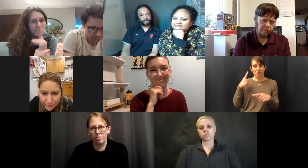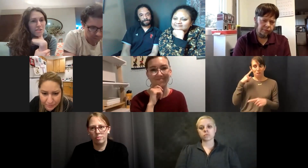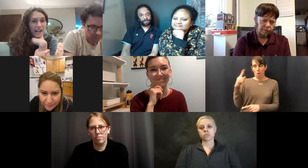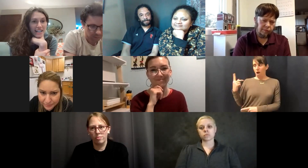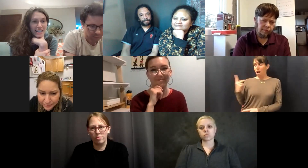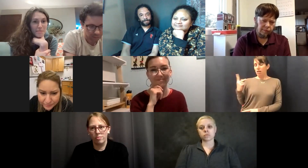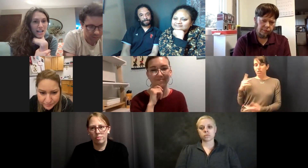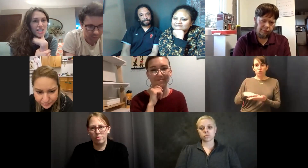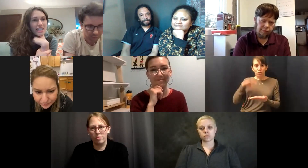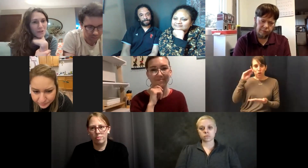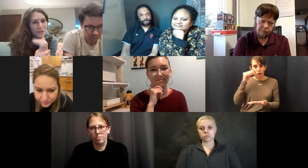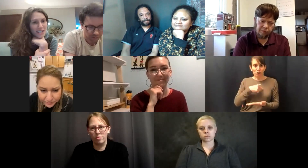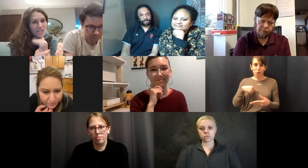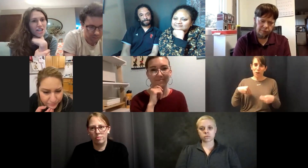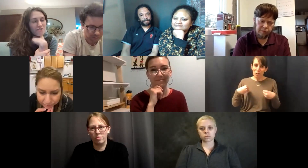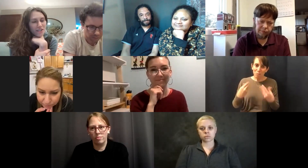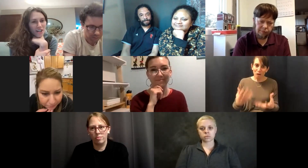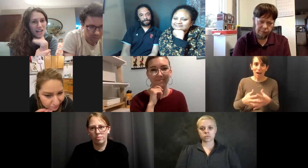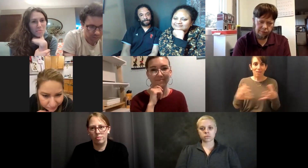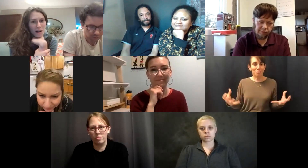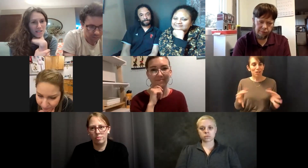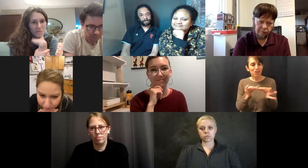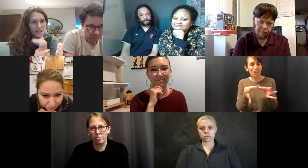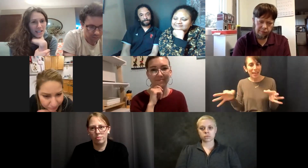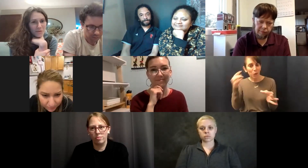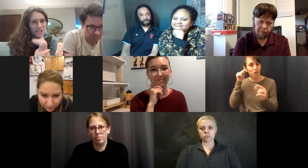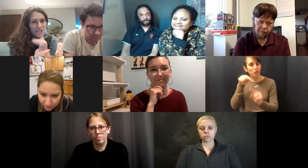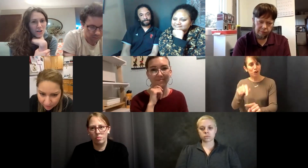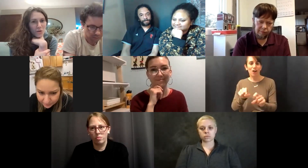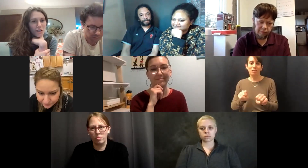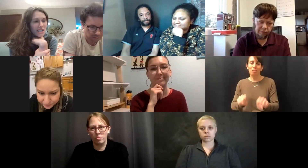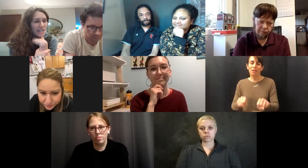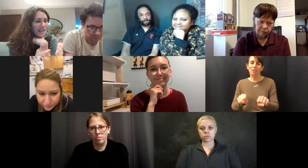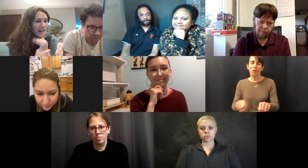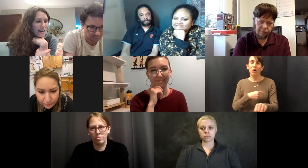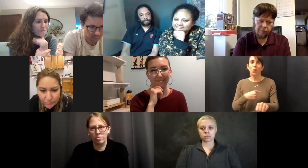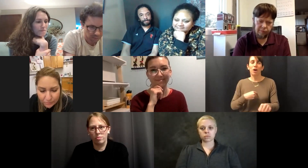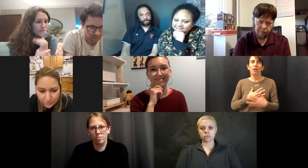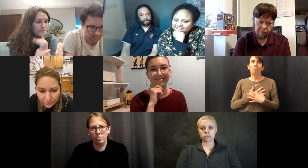so we can provide as much language for her as possible. And we're just so